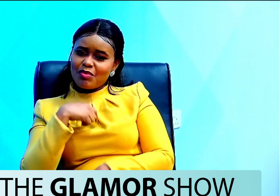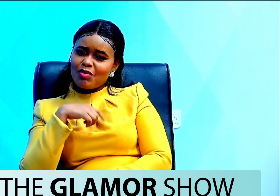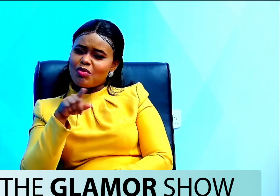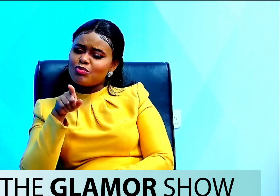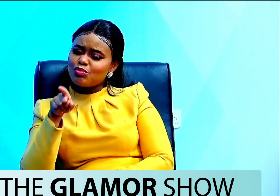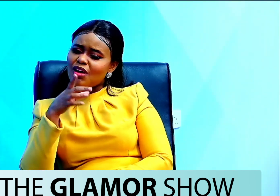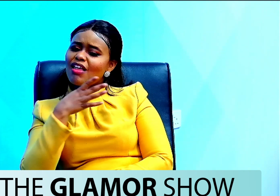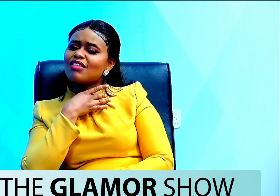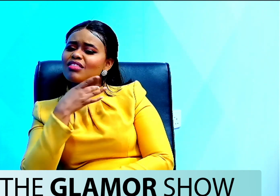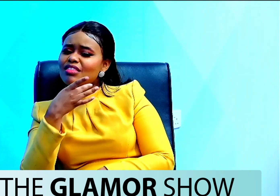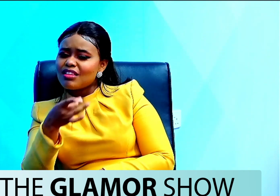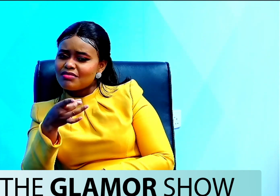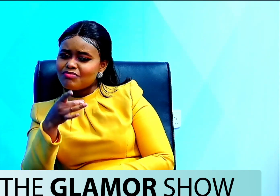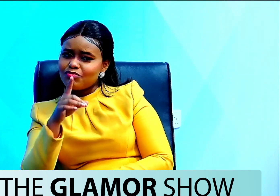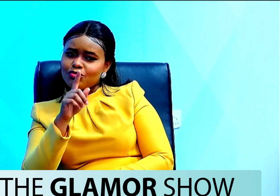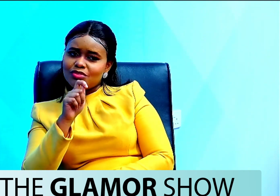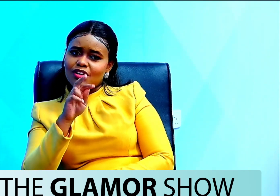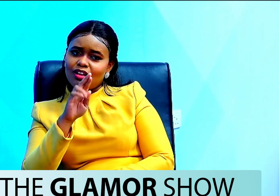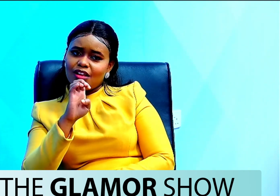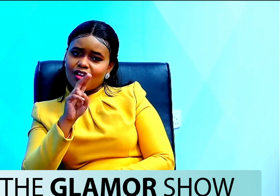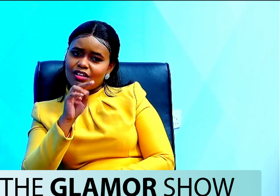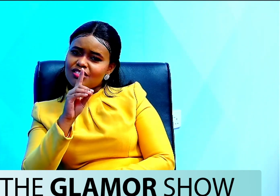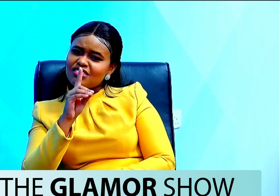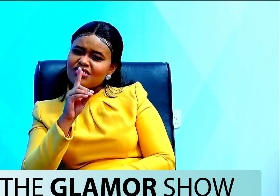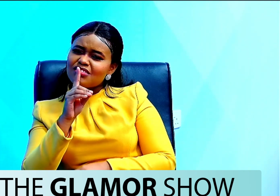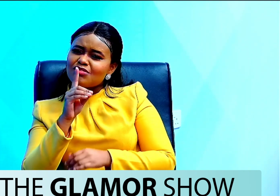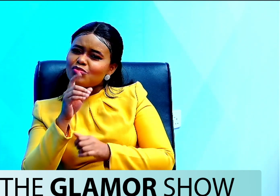Nice, and I actually agree with you on that.